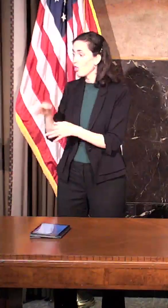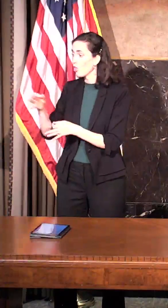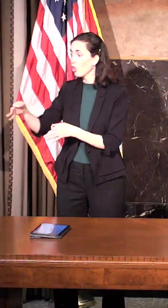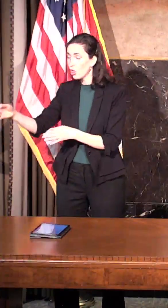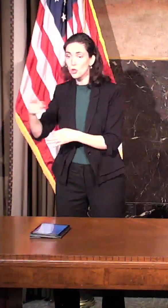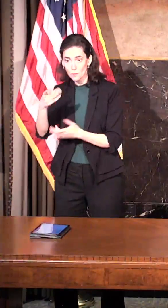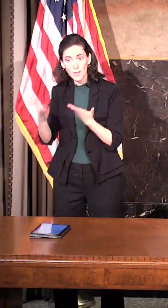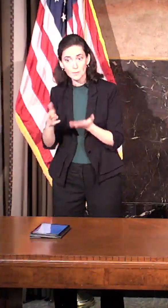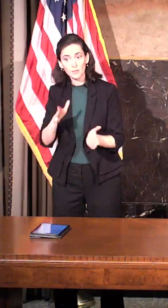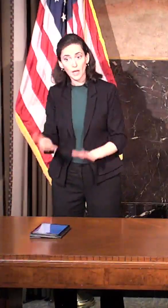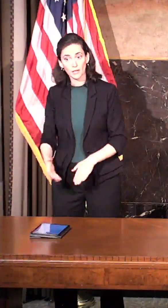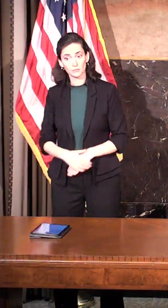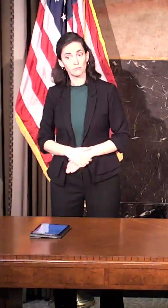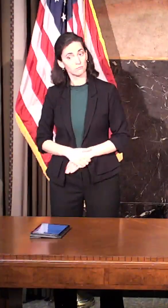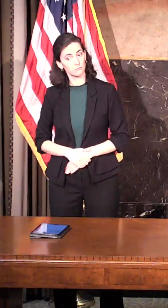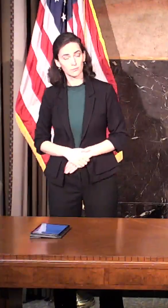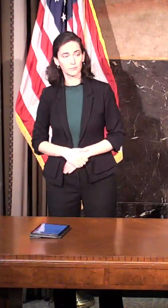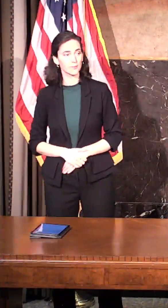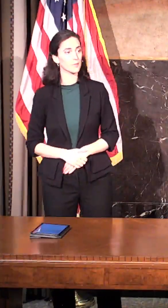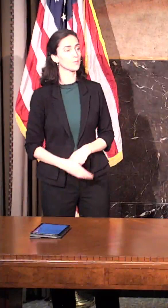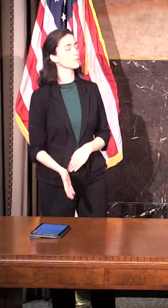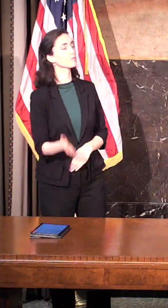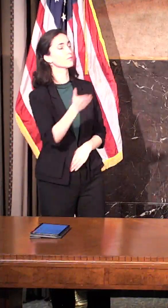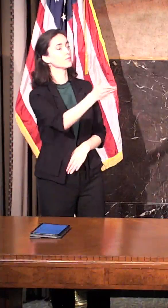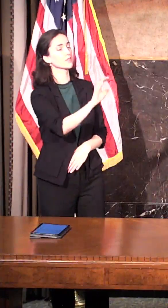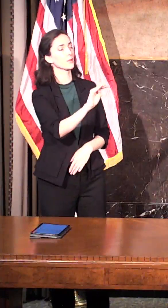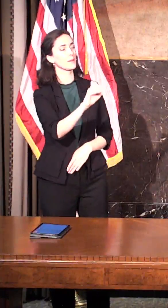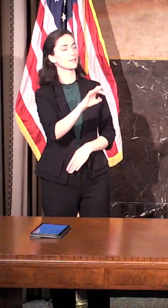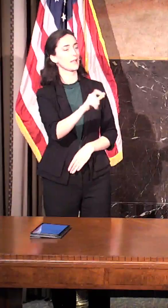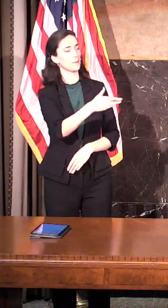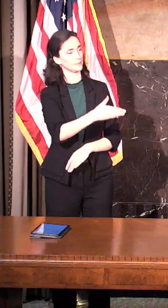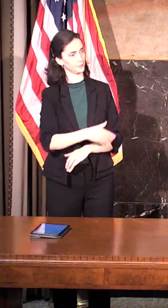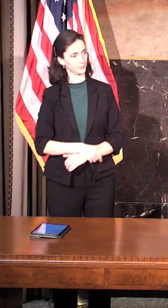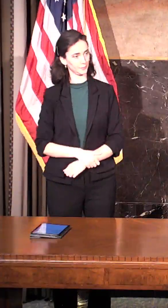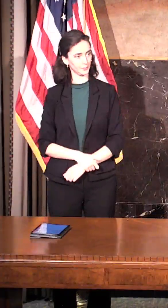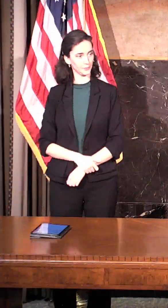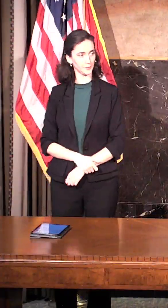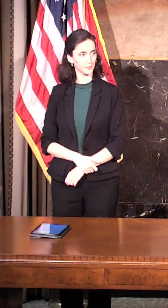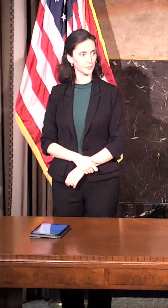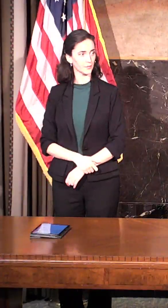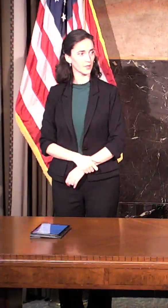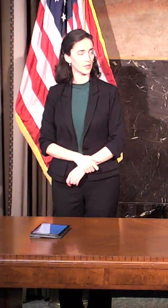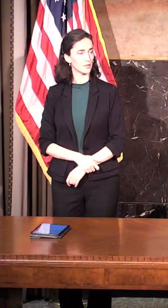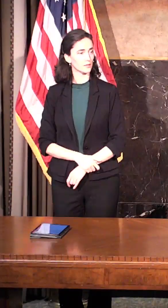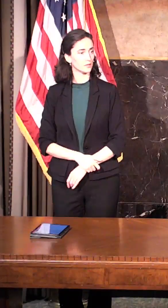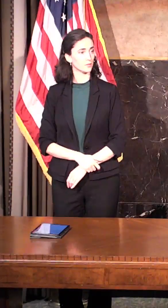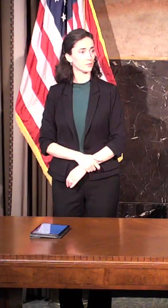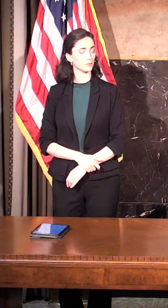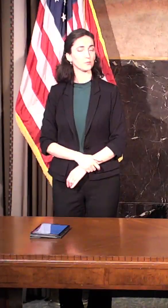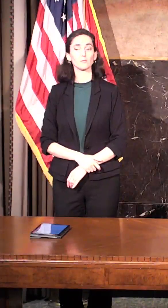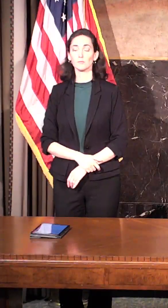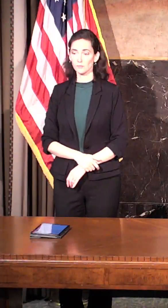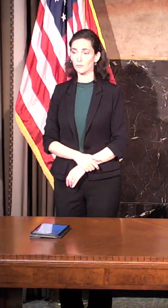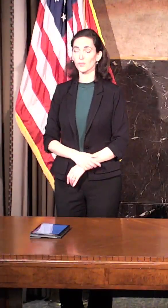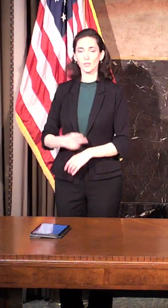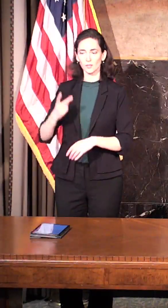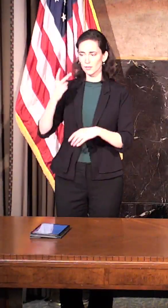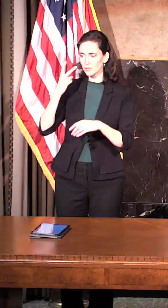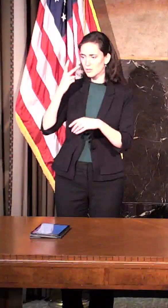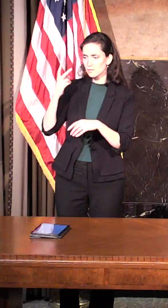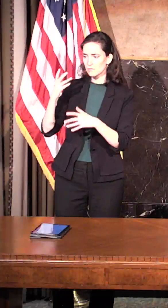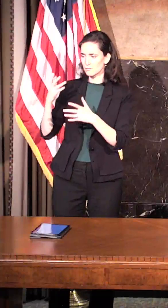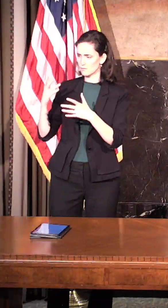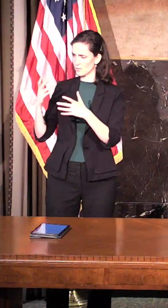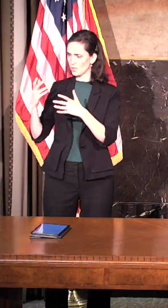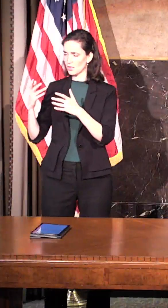Yep, Melinda? In terms of the declining numbers, including the steep decline in hospitalizations, what are you